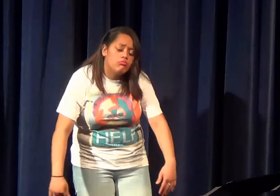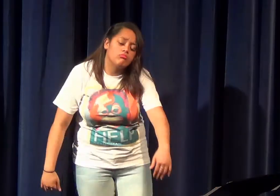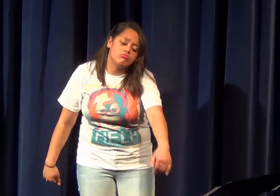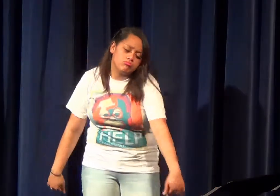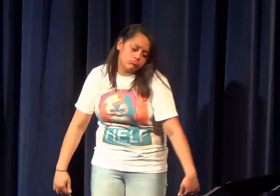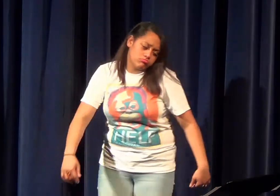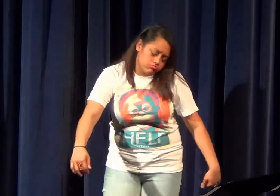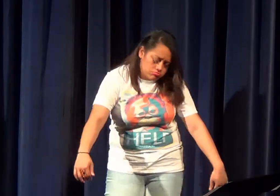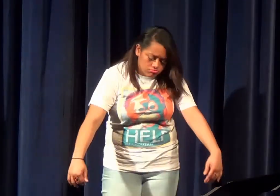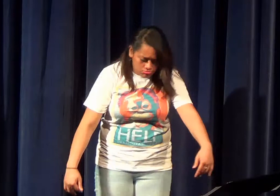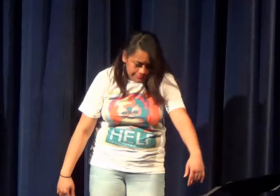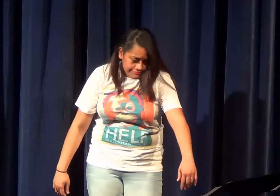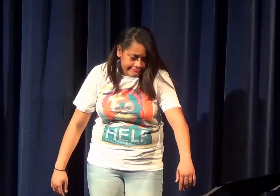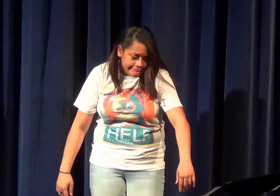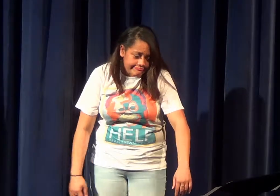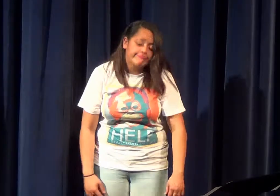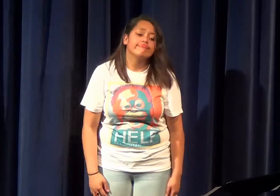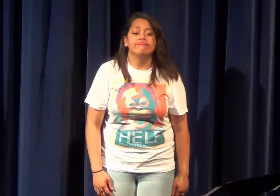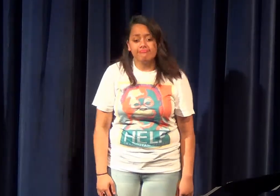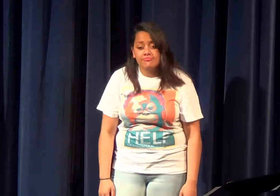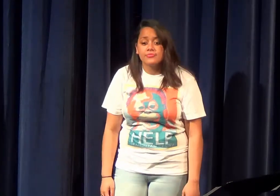And they started to get very sad about that.